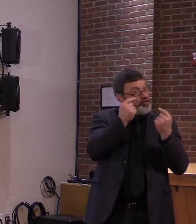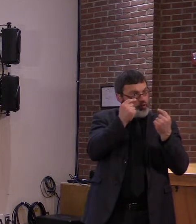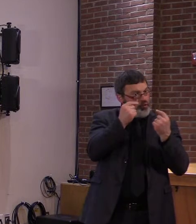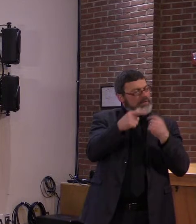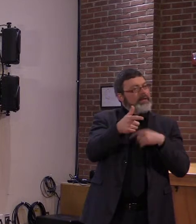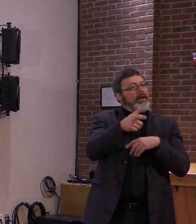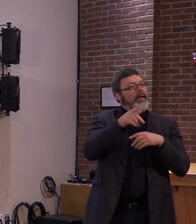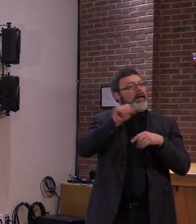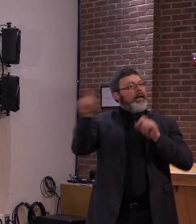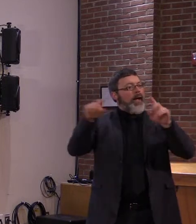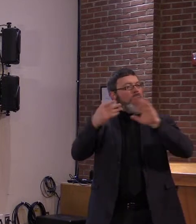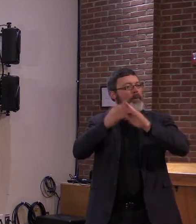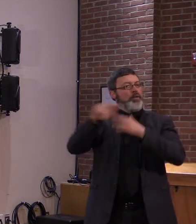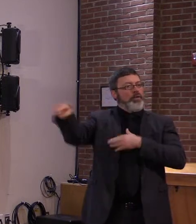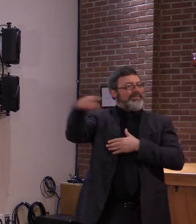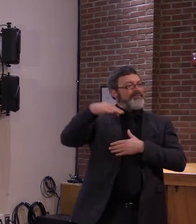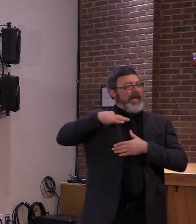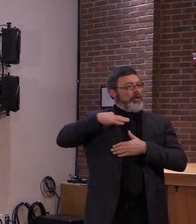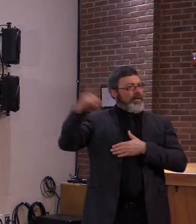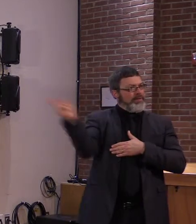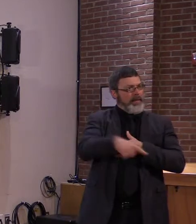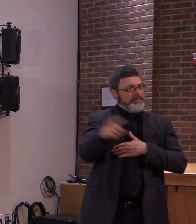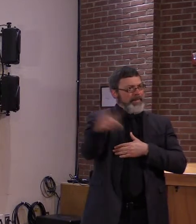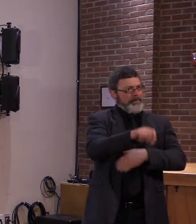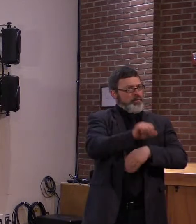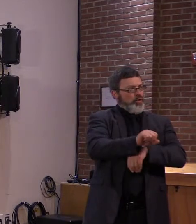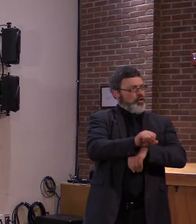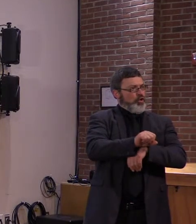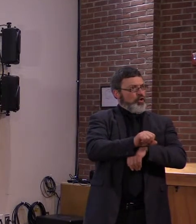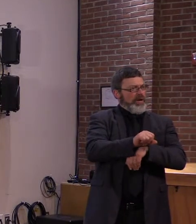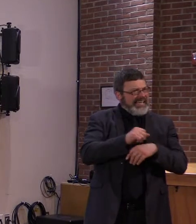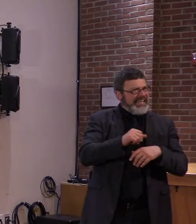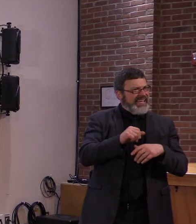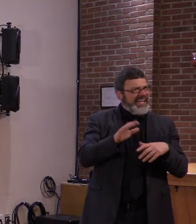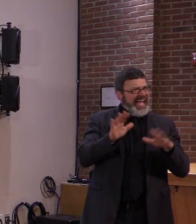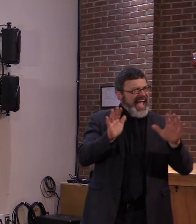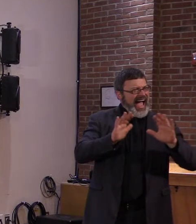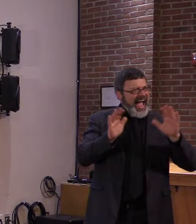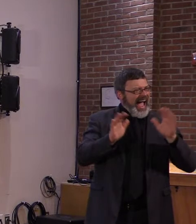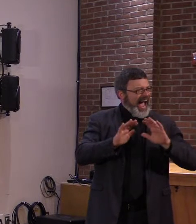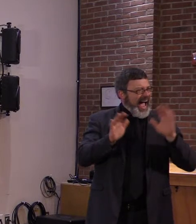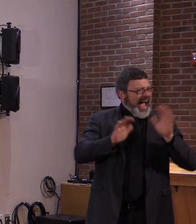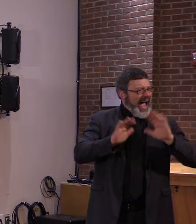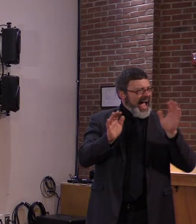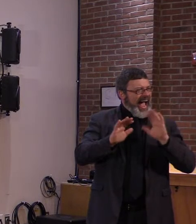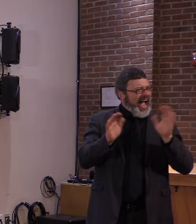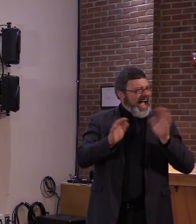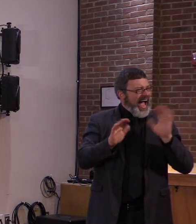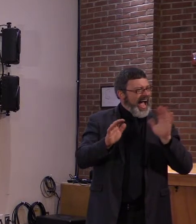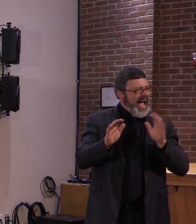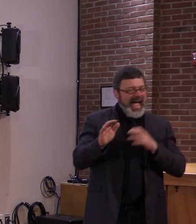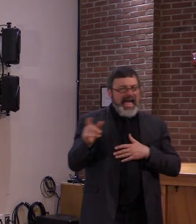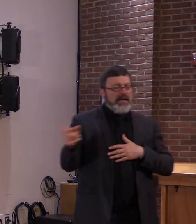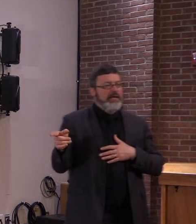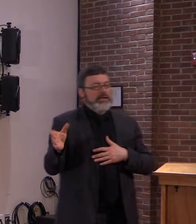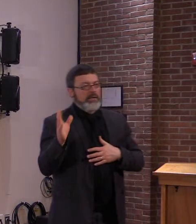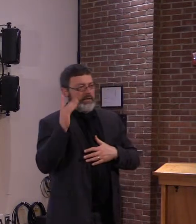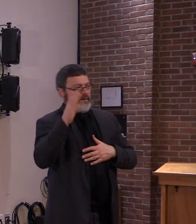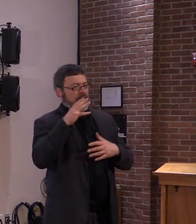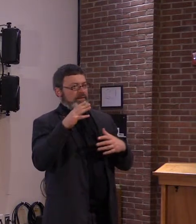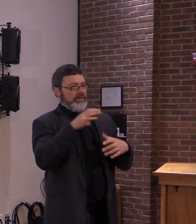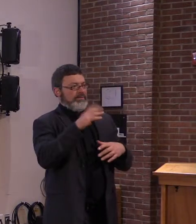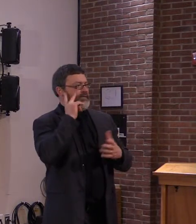he's undermined the integrity of the electoral process? I don't. I think he's put it into question, but